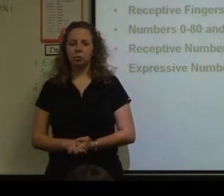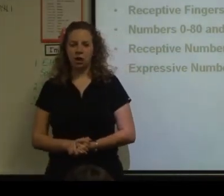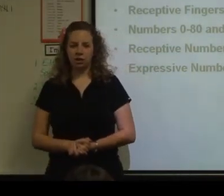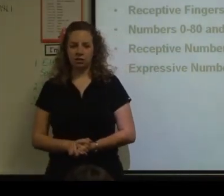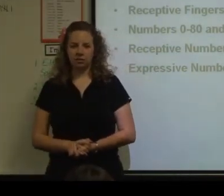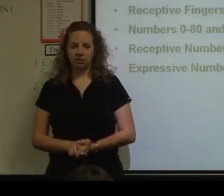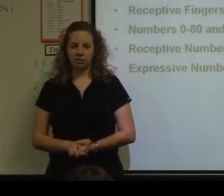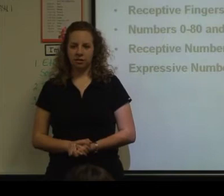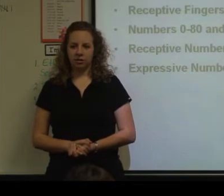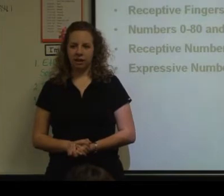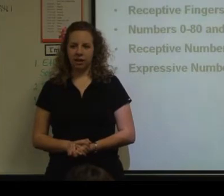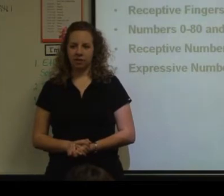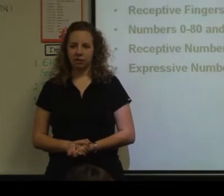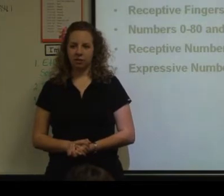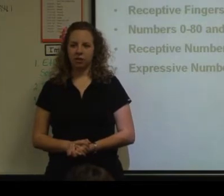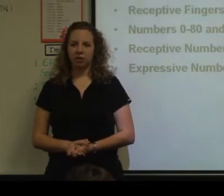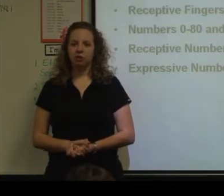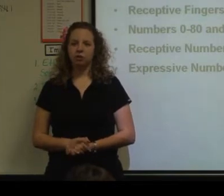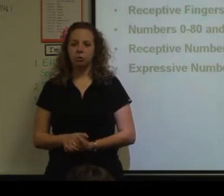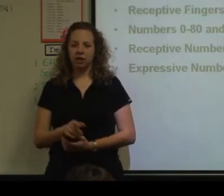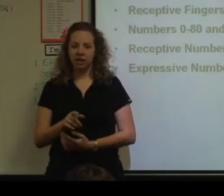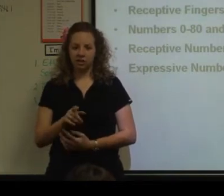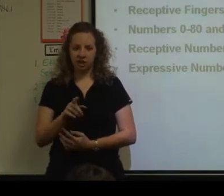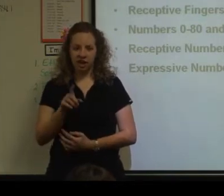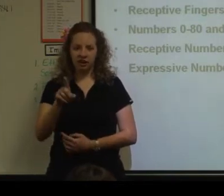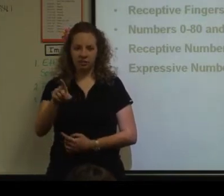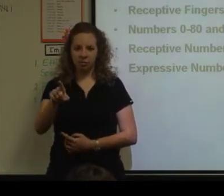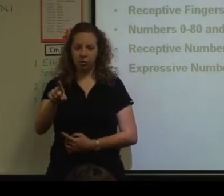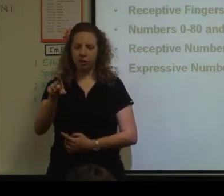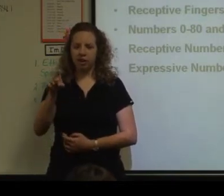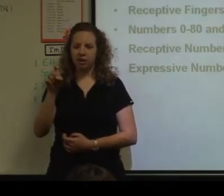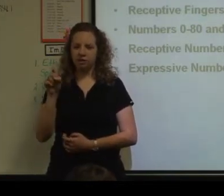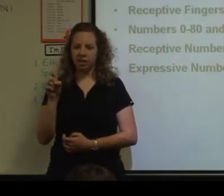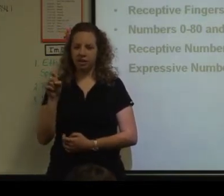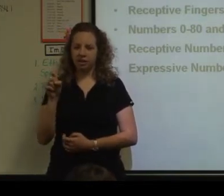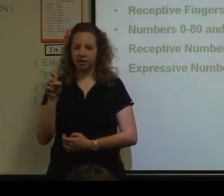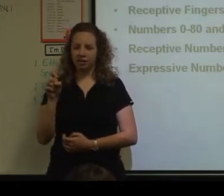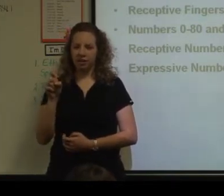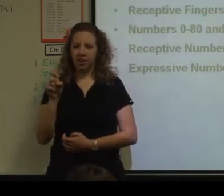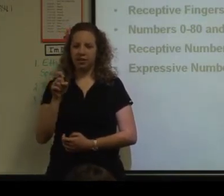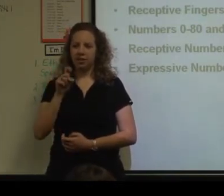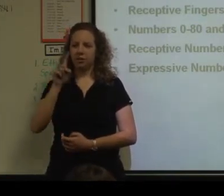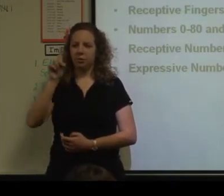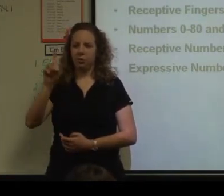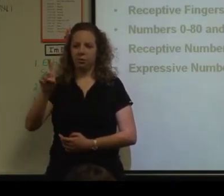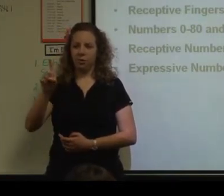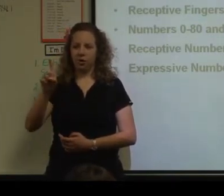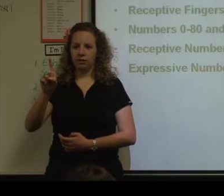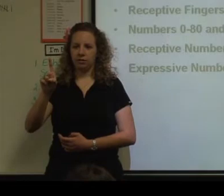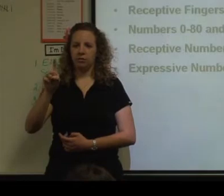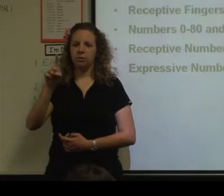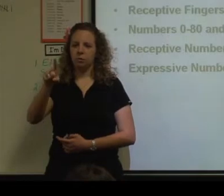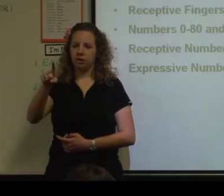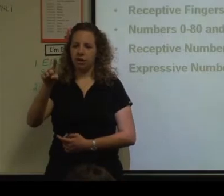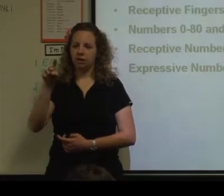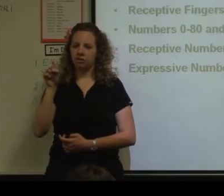101. Okay, so you're going to do your 100, 100, and then 1.